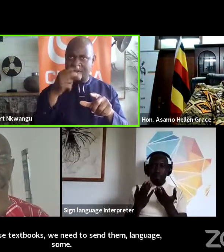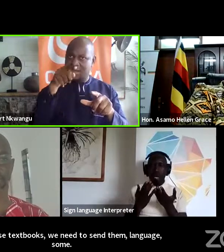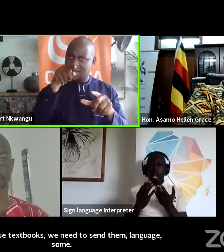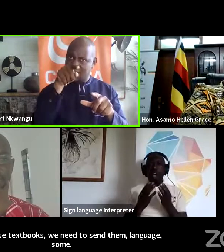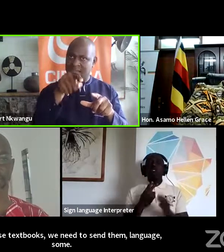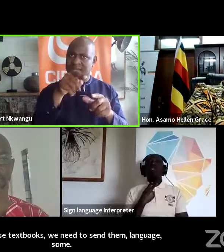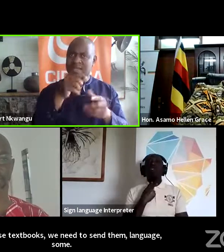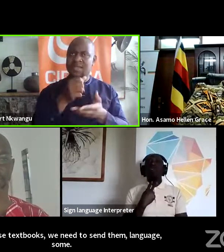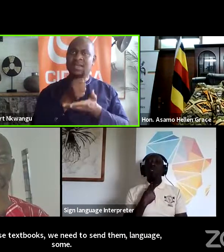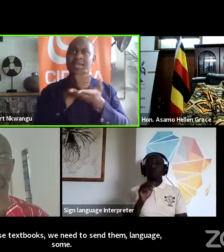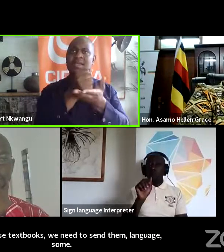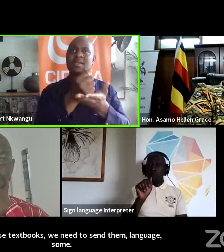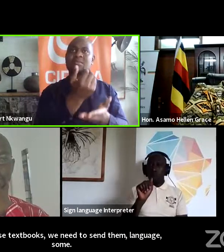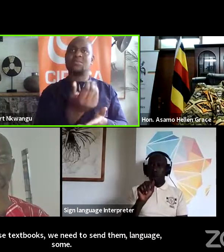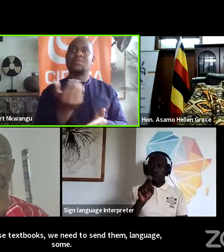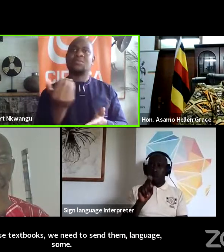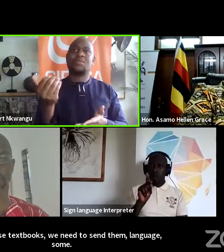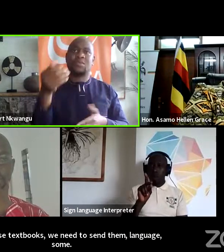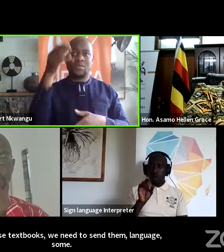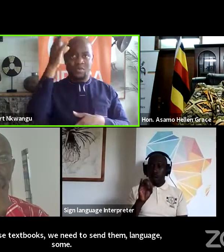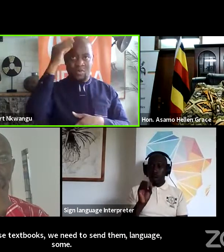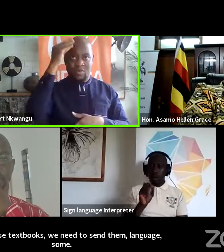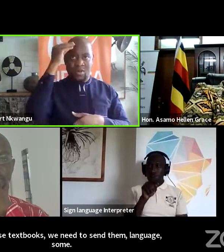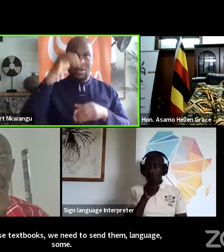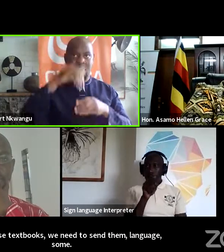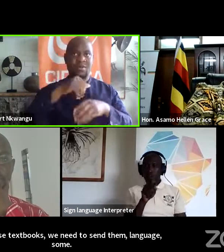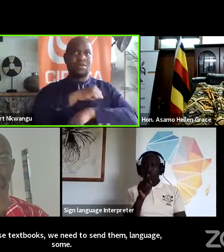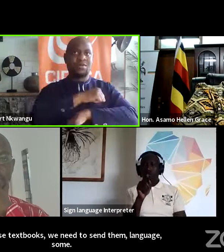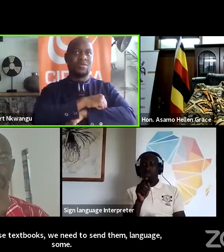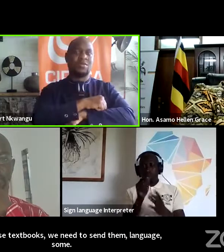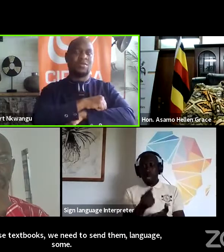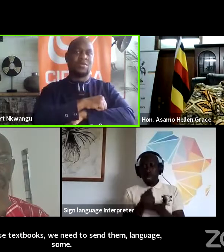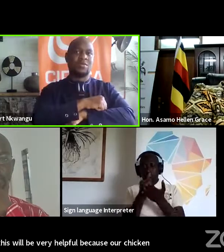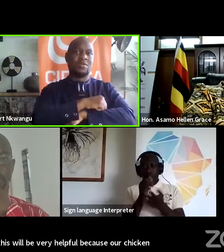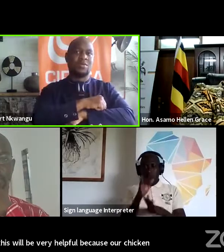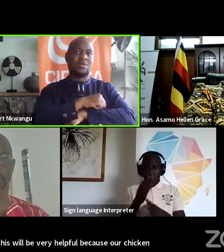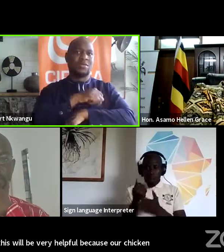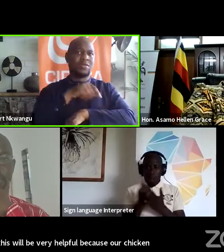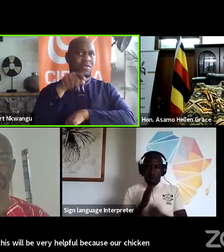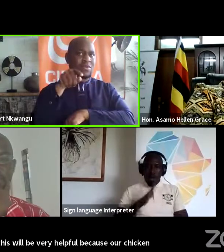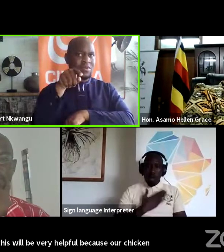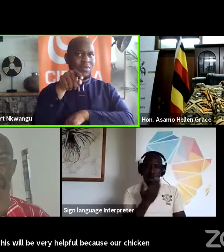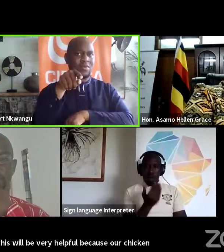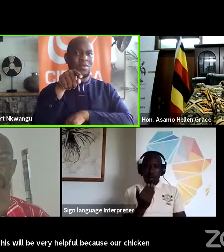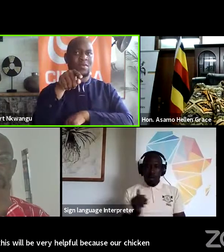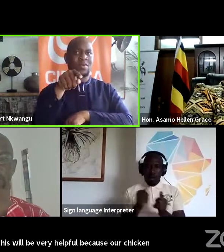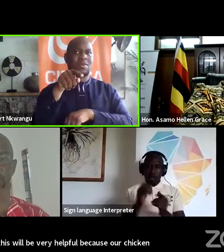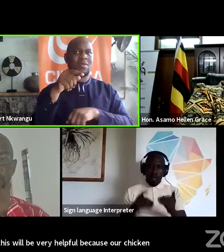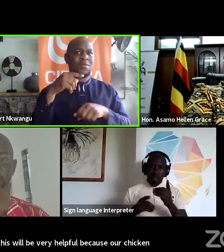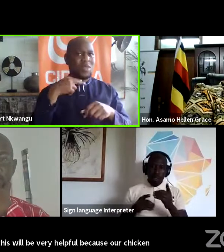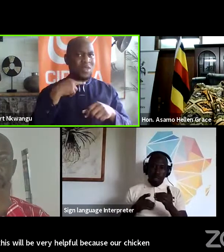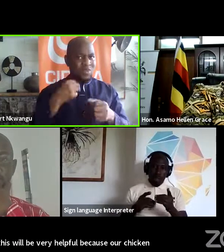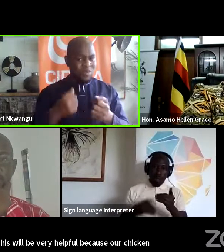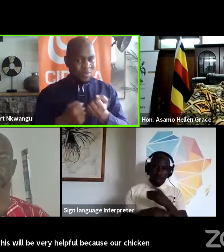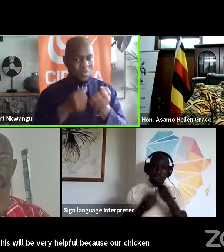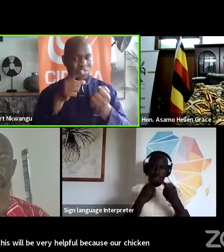audio. I mean, this will be very helpful because our children with the different categories of disabilities will be